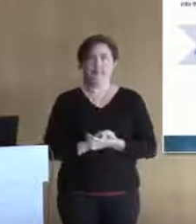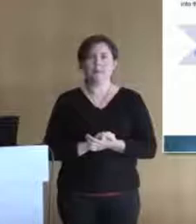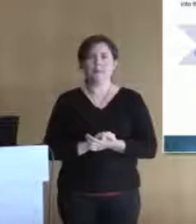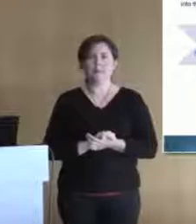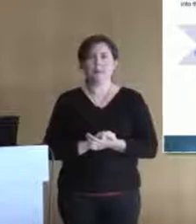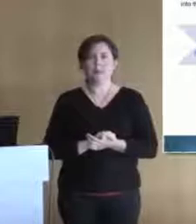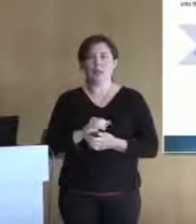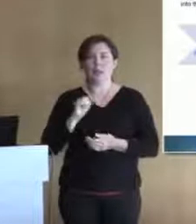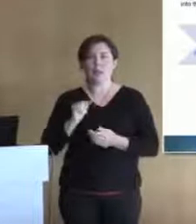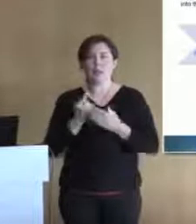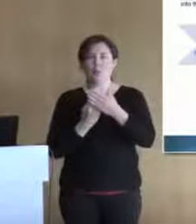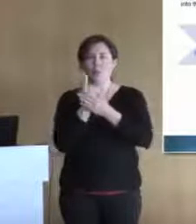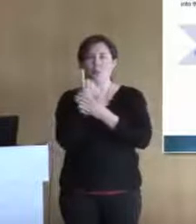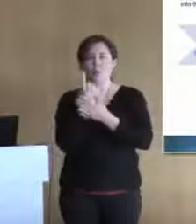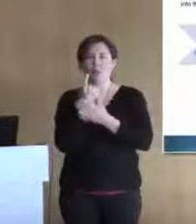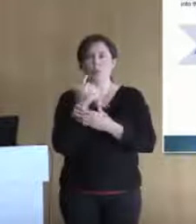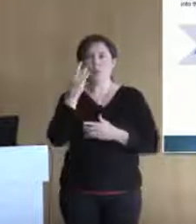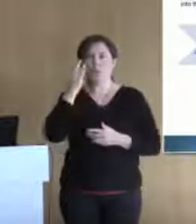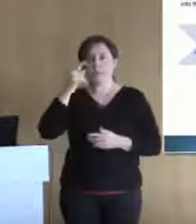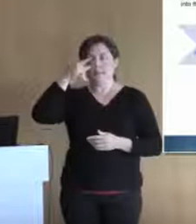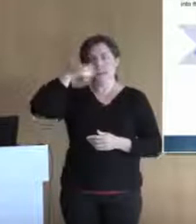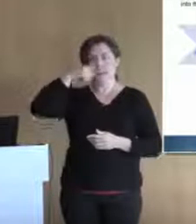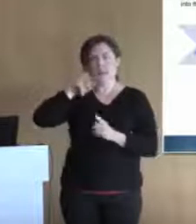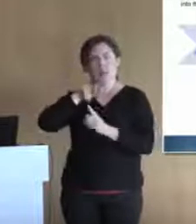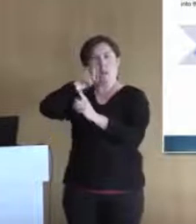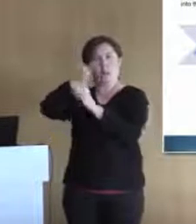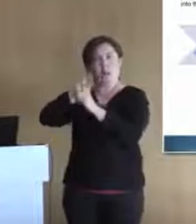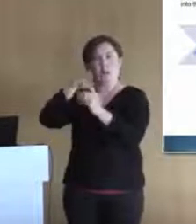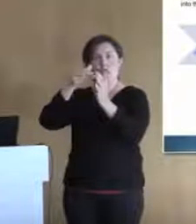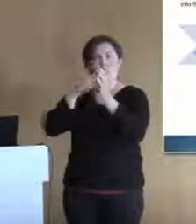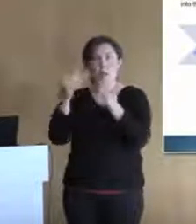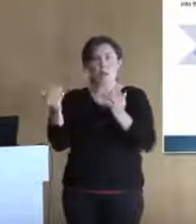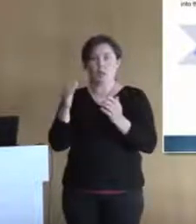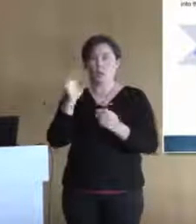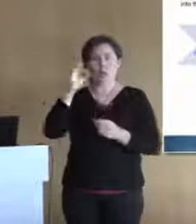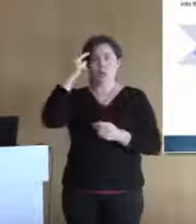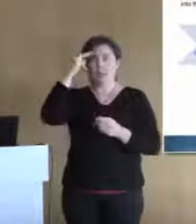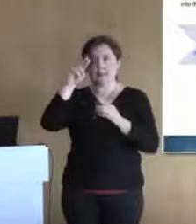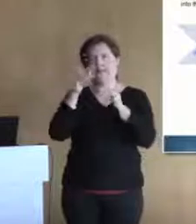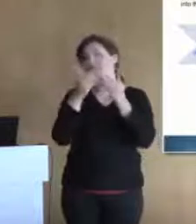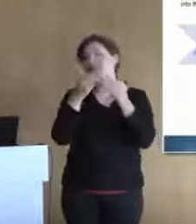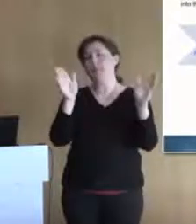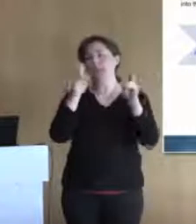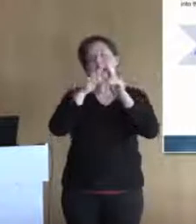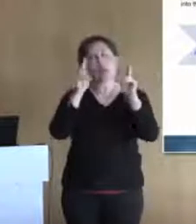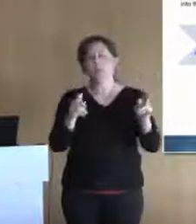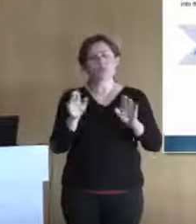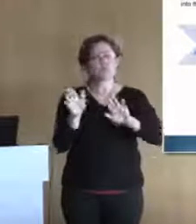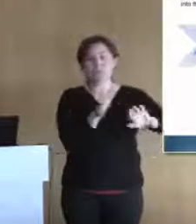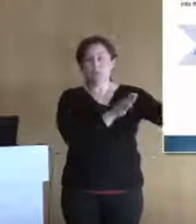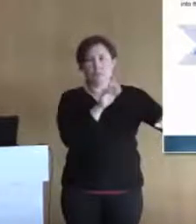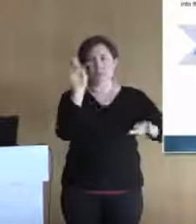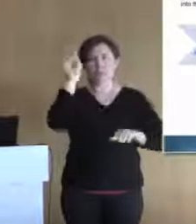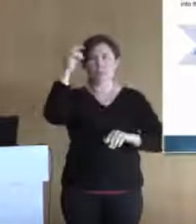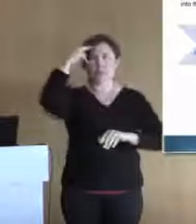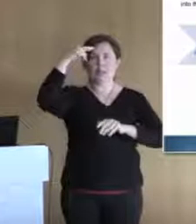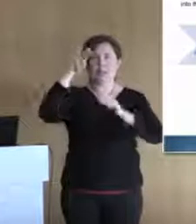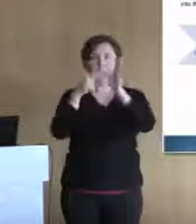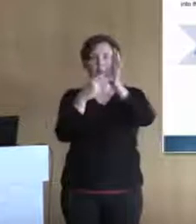the register. And people were told their application was converting, but they didn't need to take any